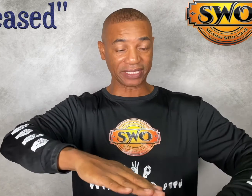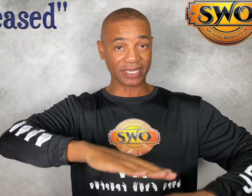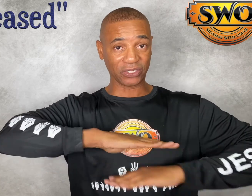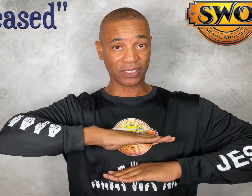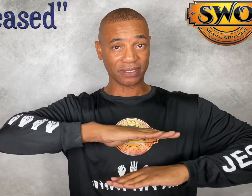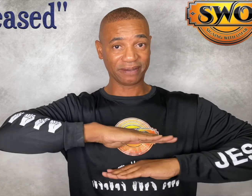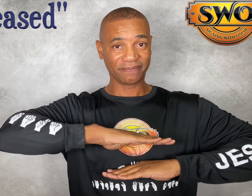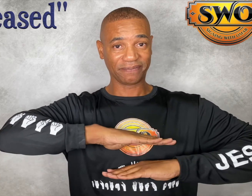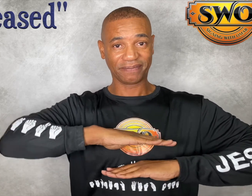this.